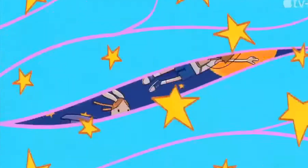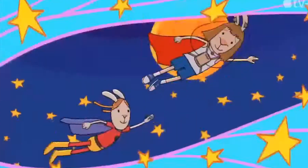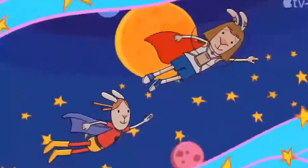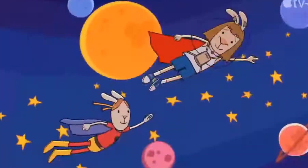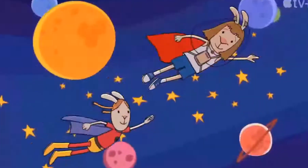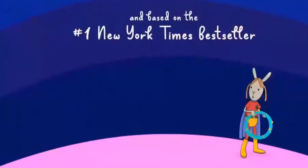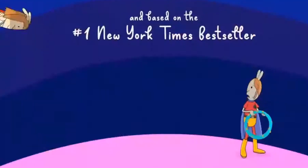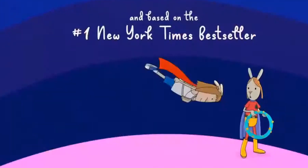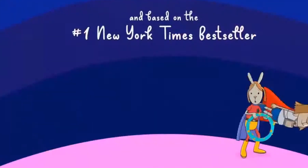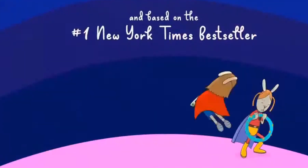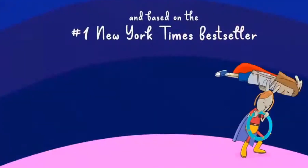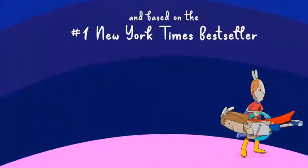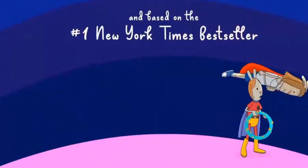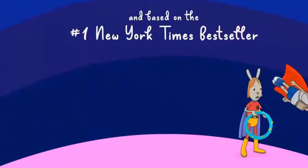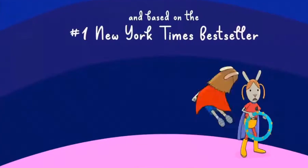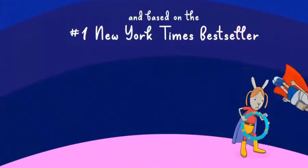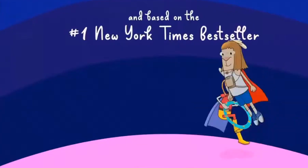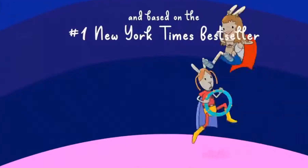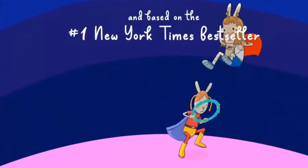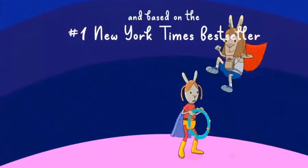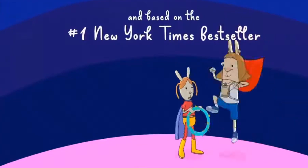Elodefo.